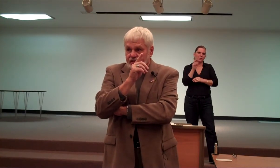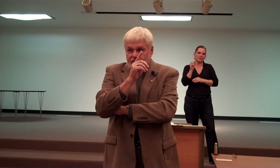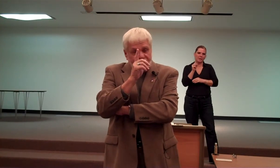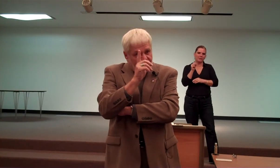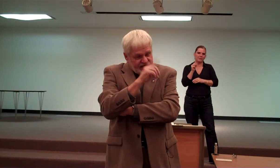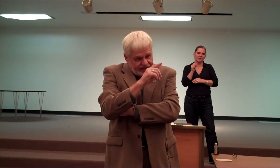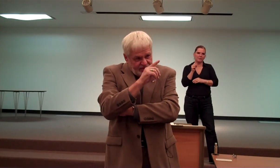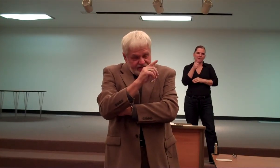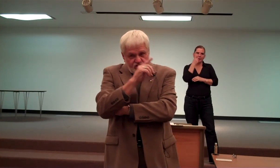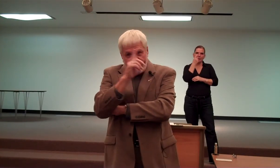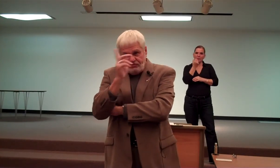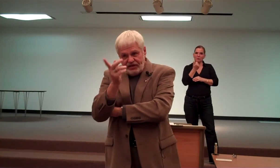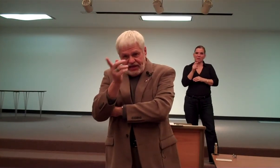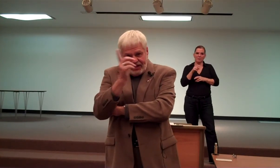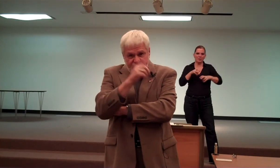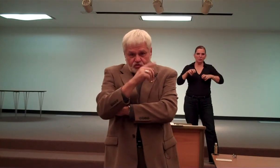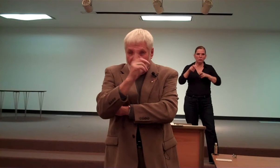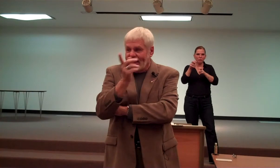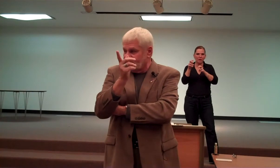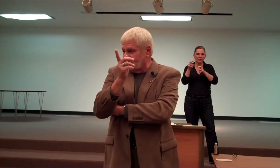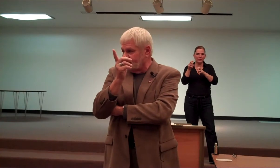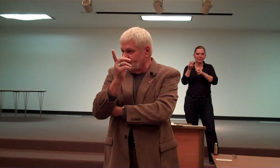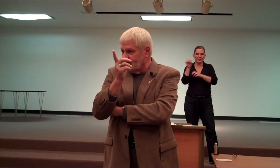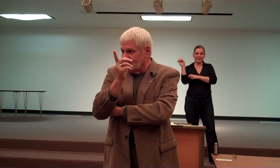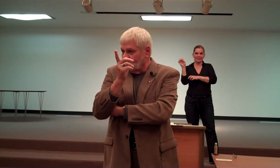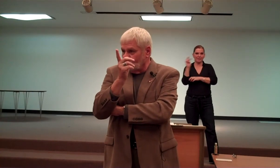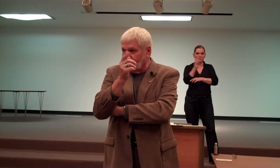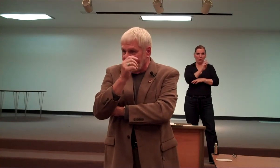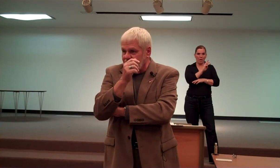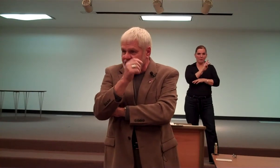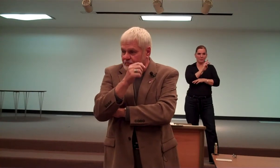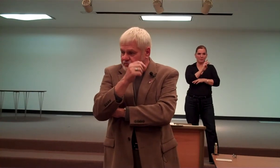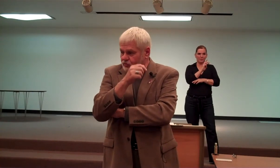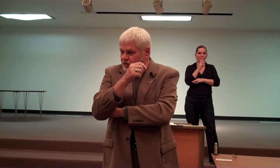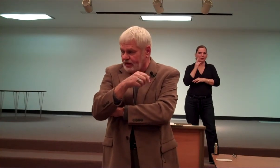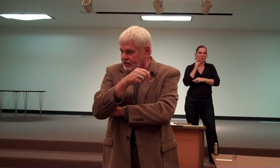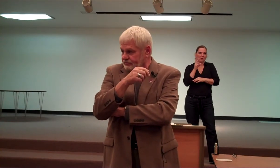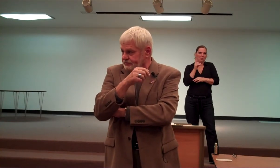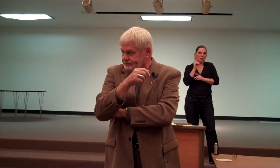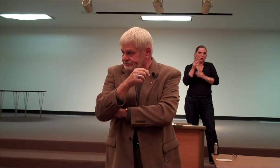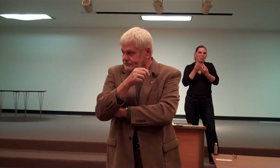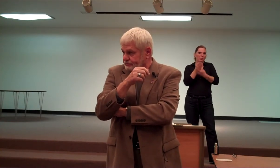because anybody traveling east-west would likely come through Wheeling.